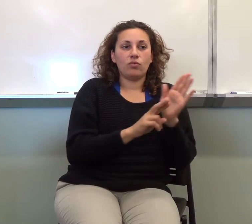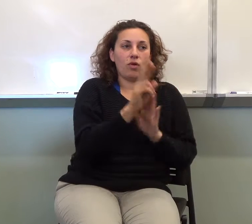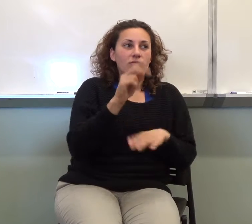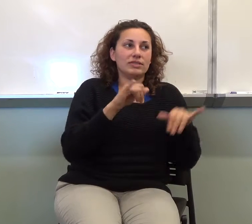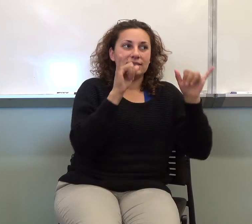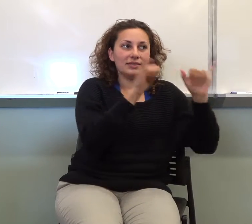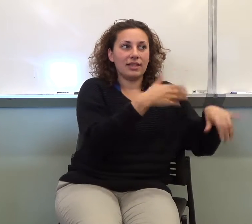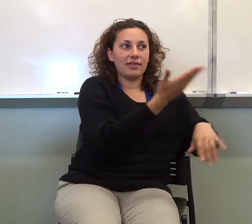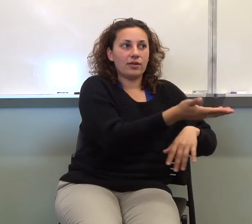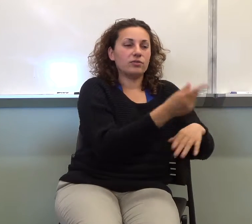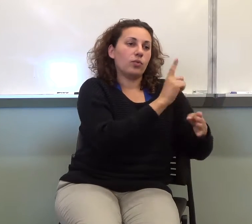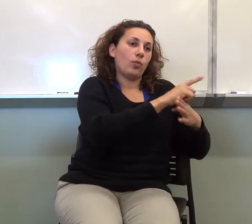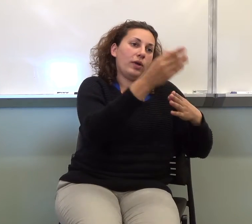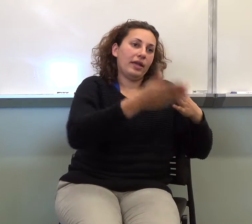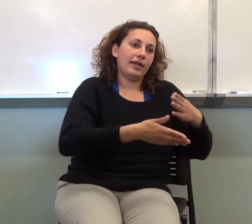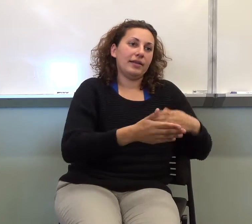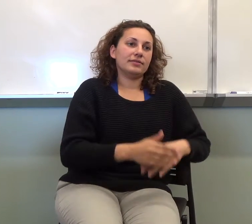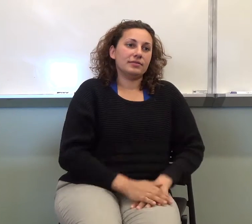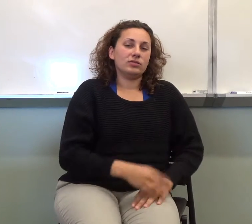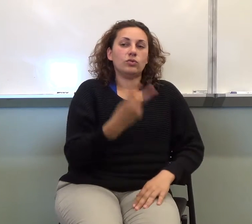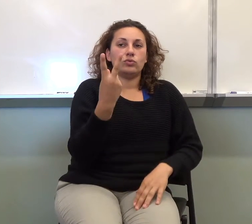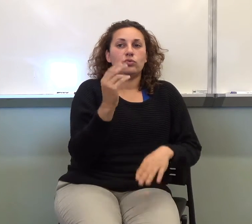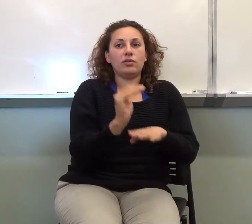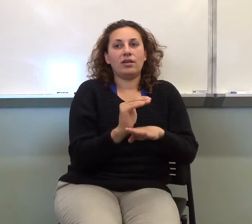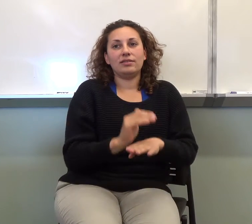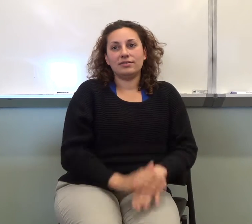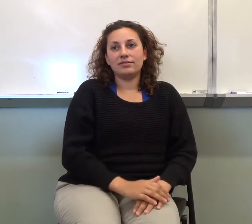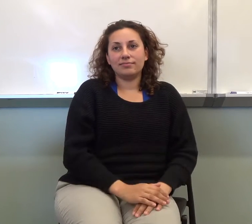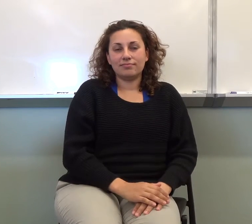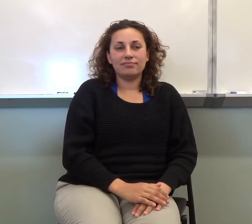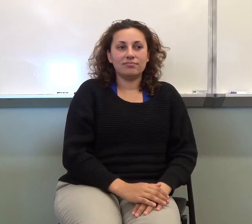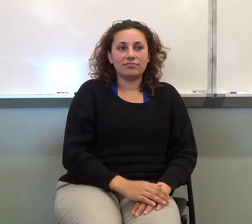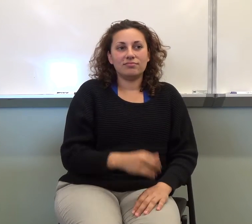it and write this as approximately equal to 18%.